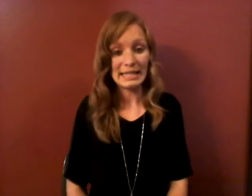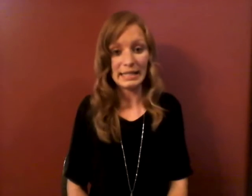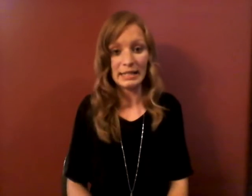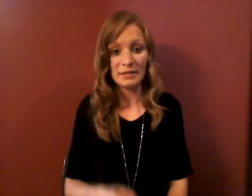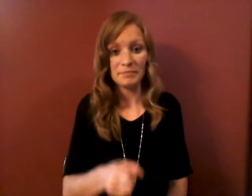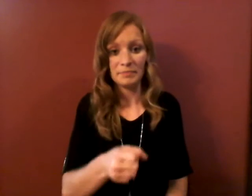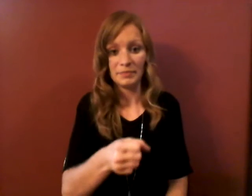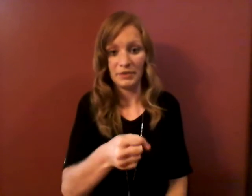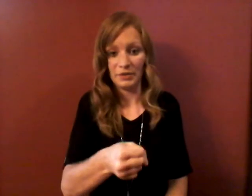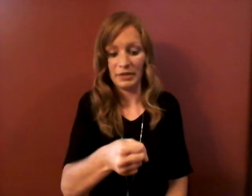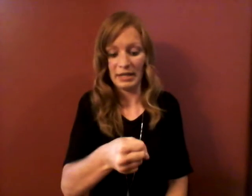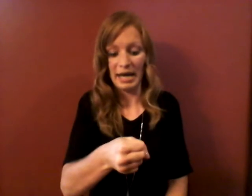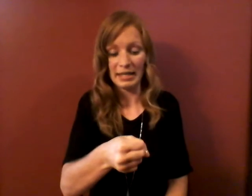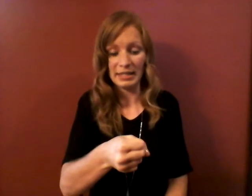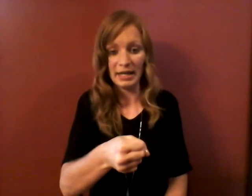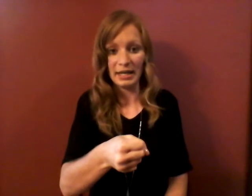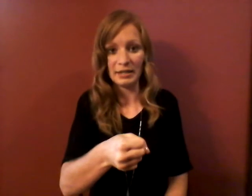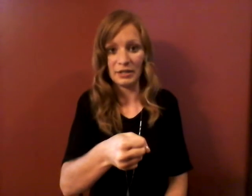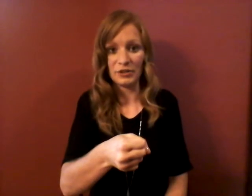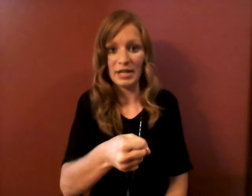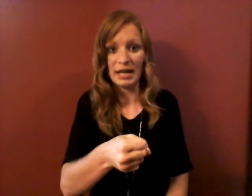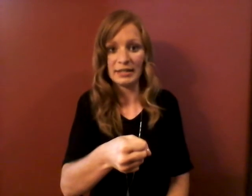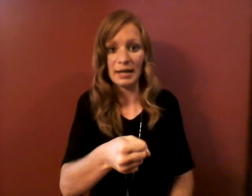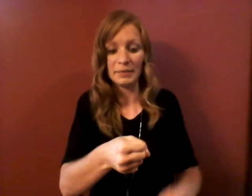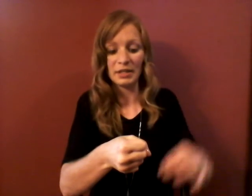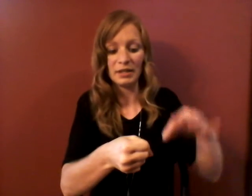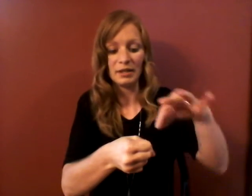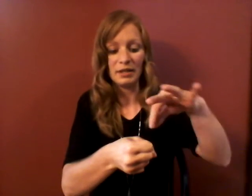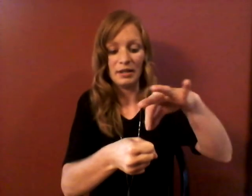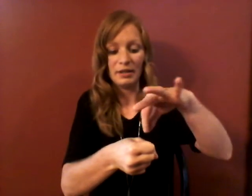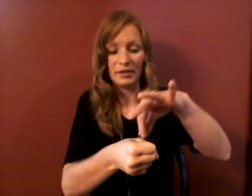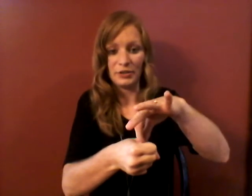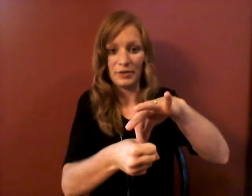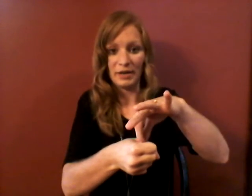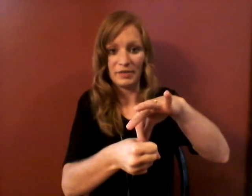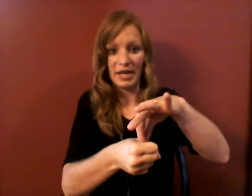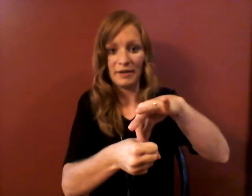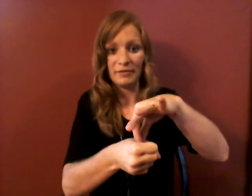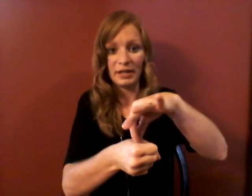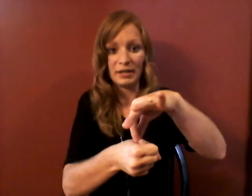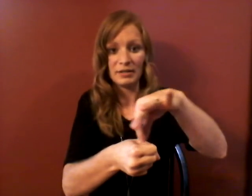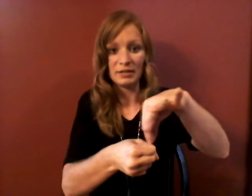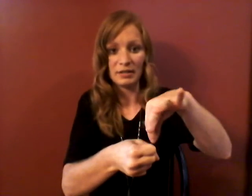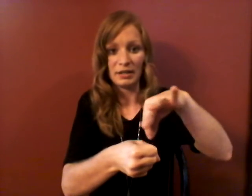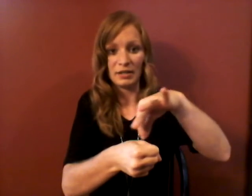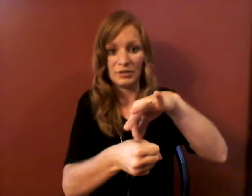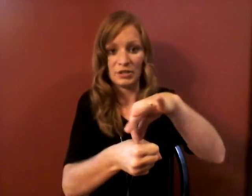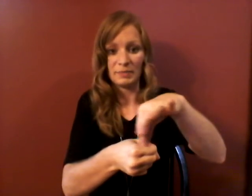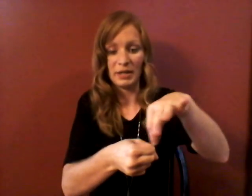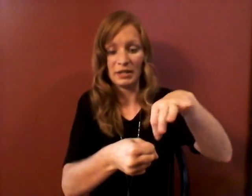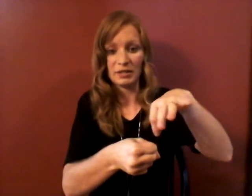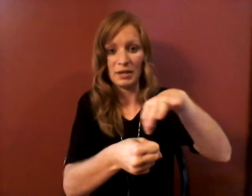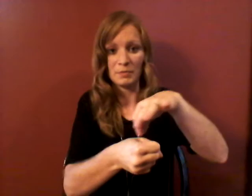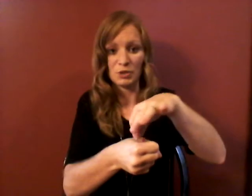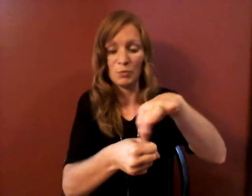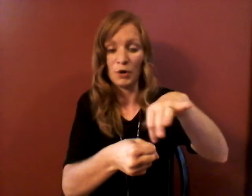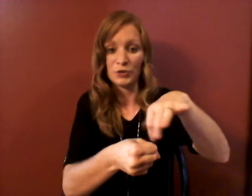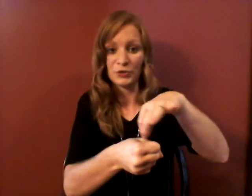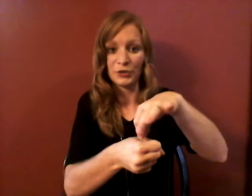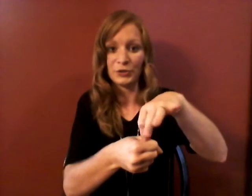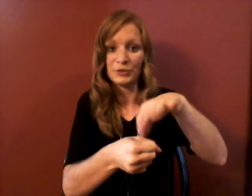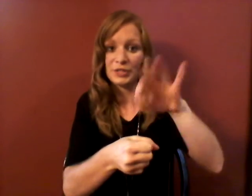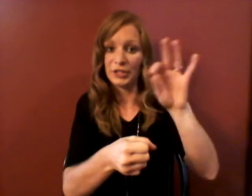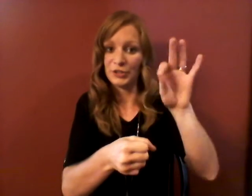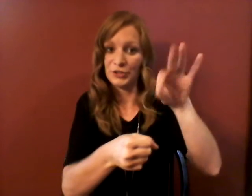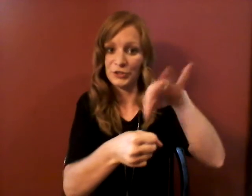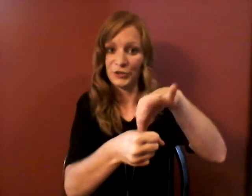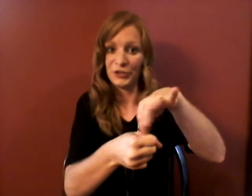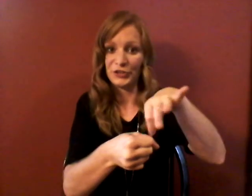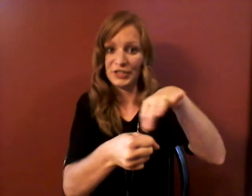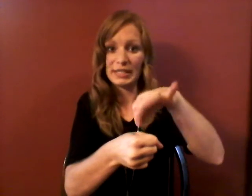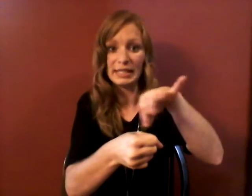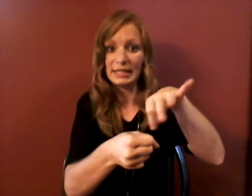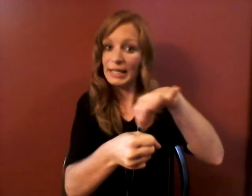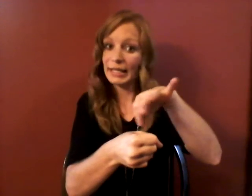Tea, you got an S hand and your non-dominant, then you have the F hand, and it just makes small circles, like you're stirring your tea